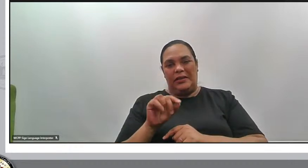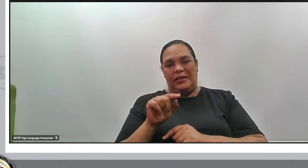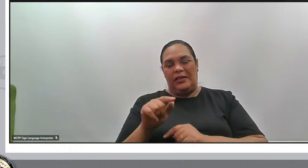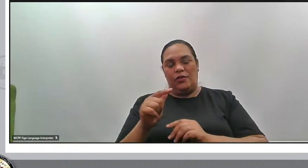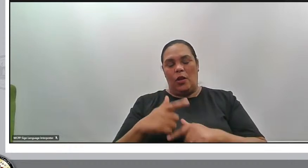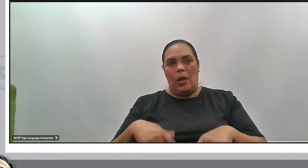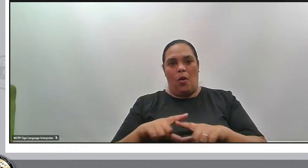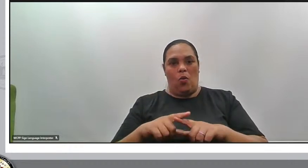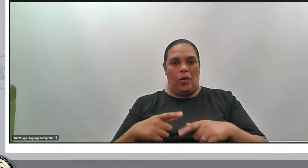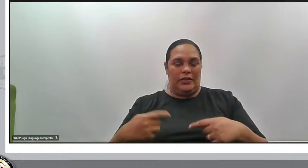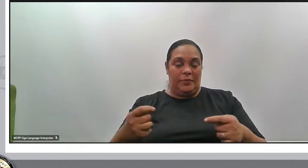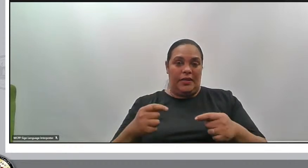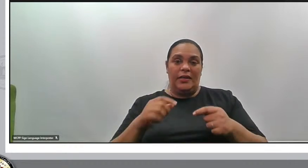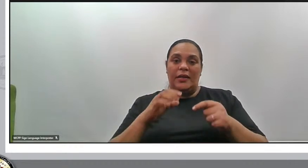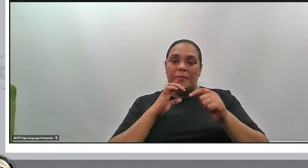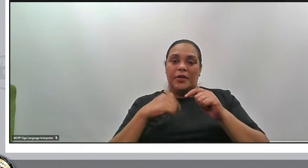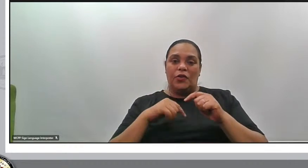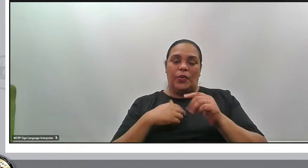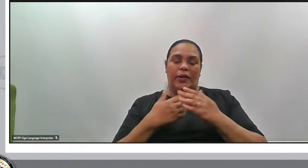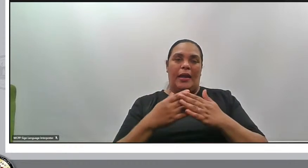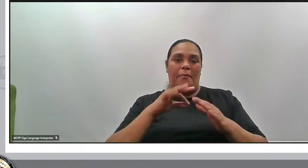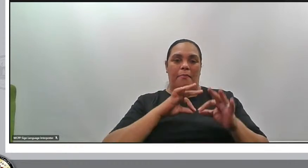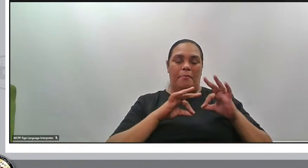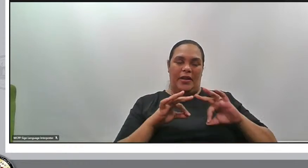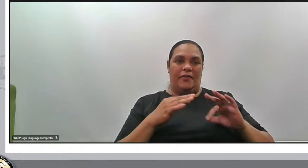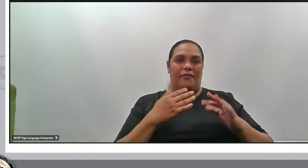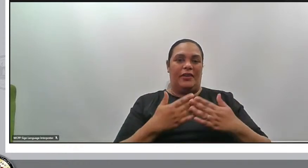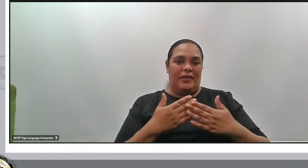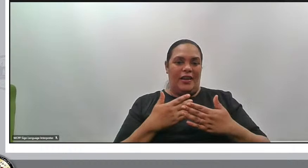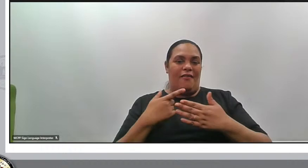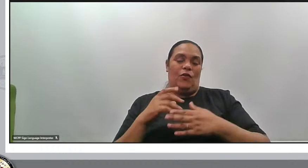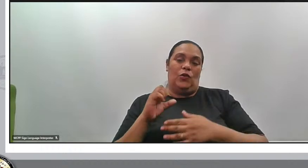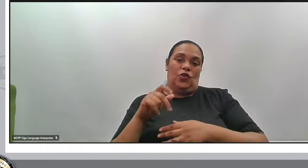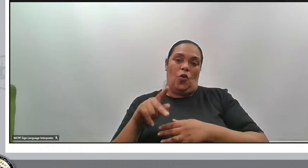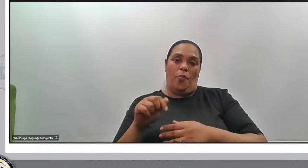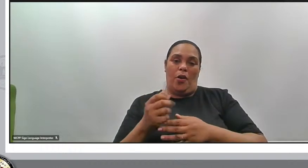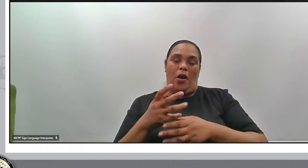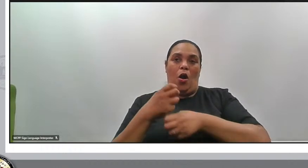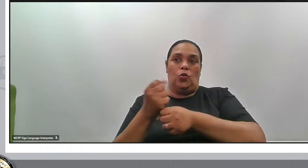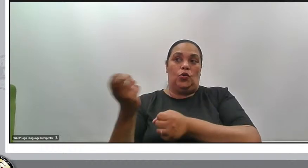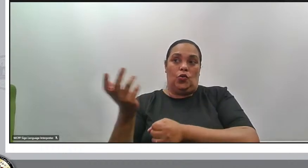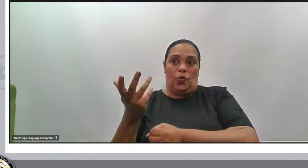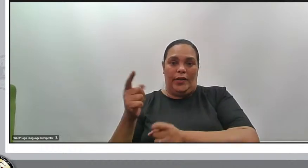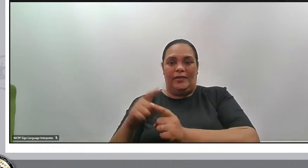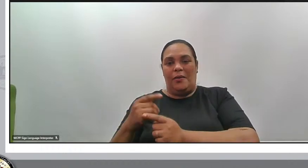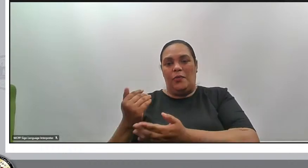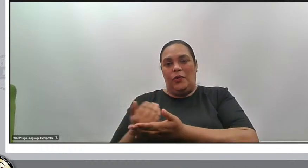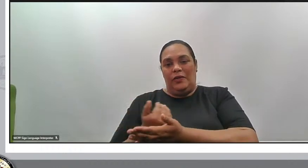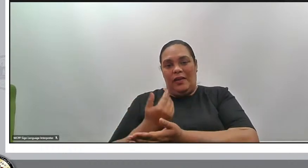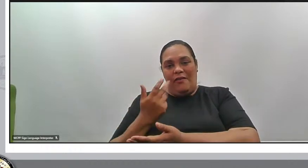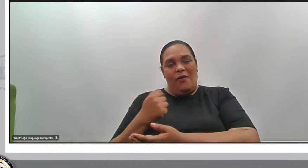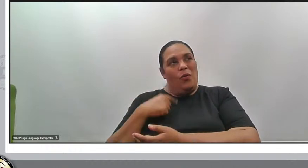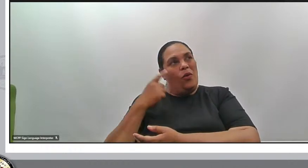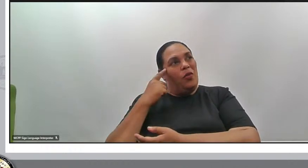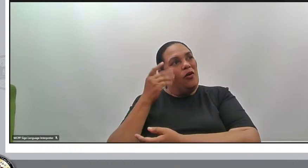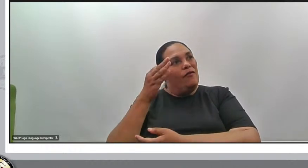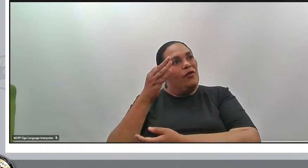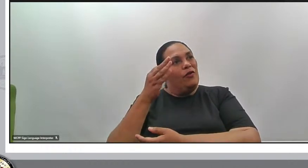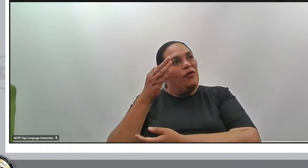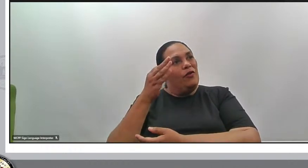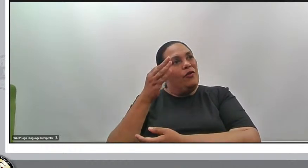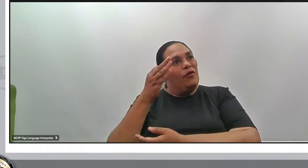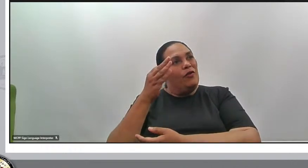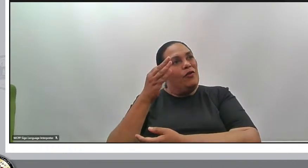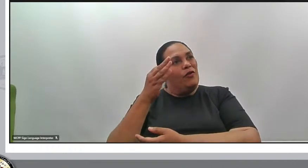local, so that it really benefited the district where SOPA was held. We also thought that in future maybe